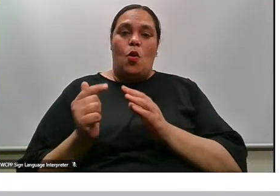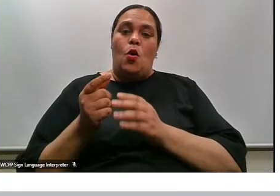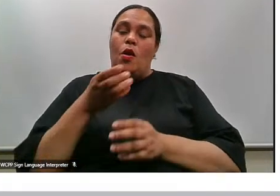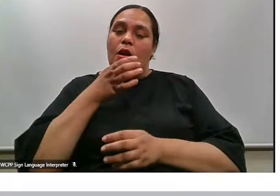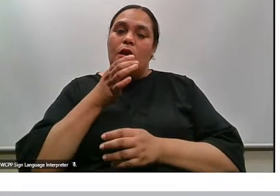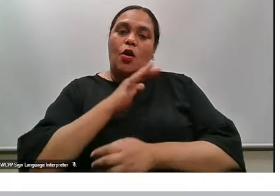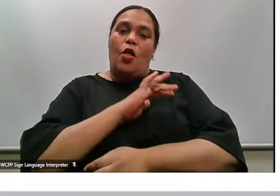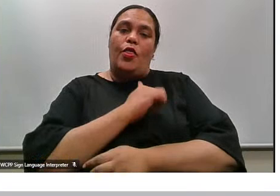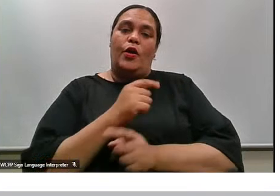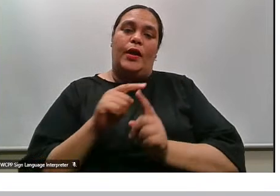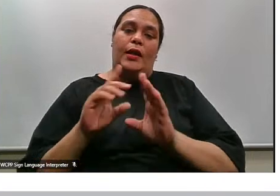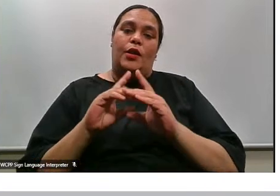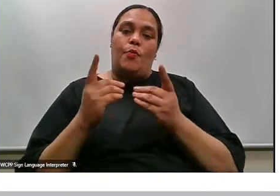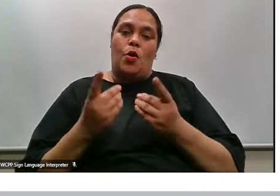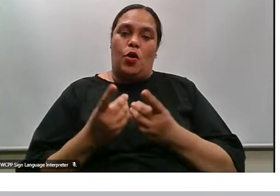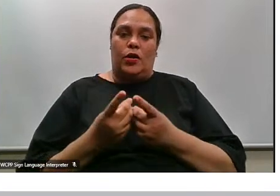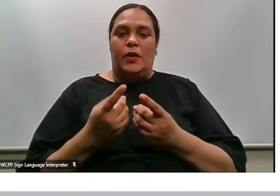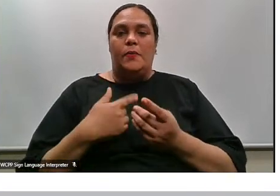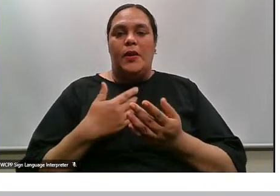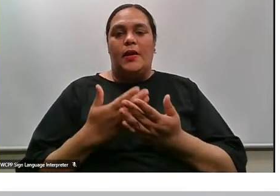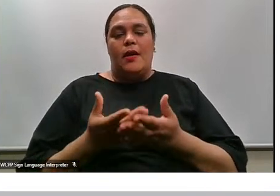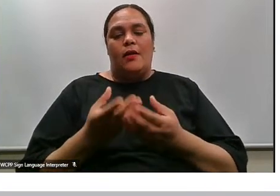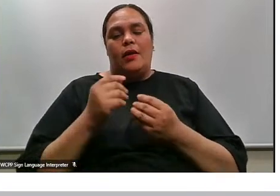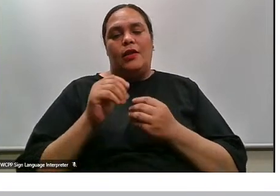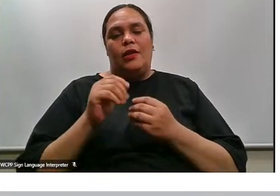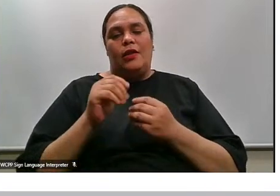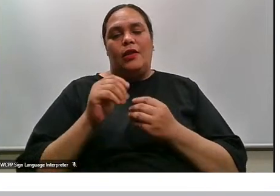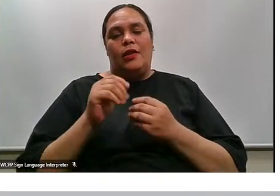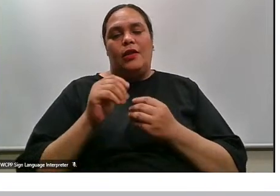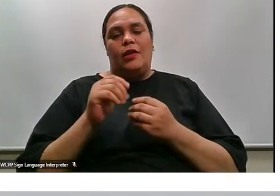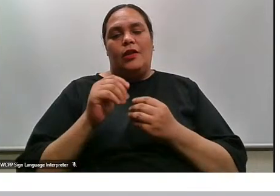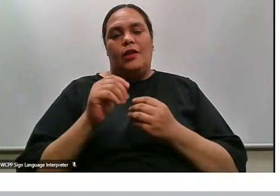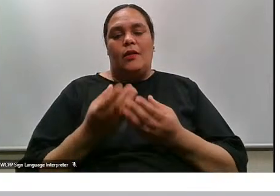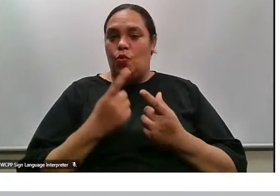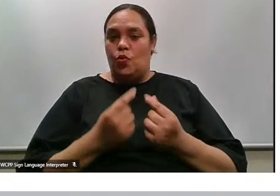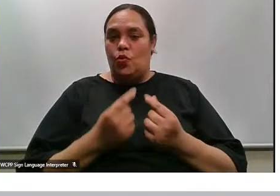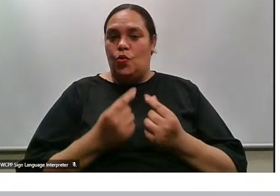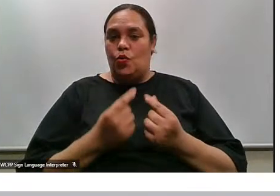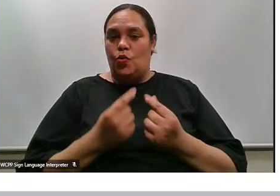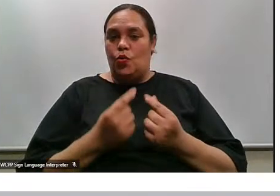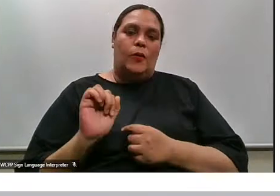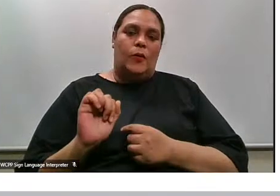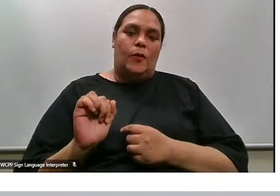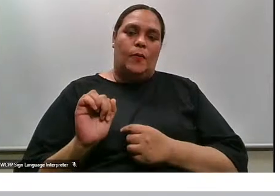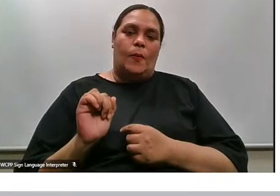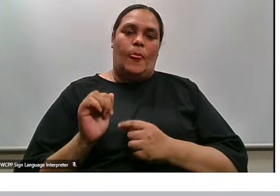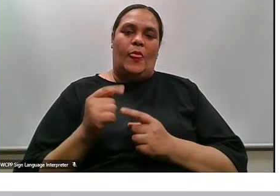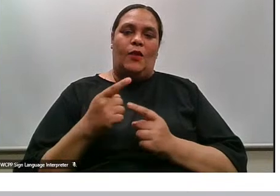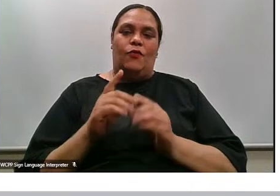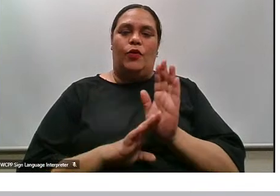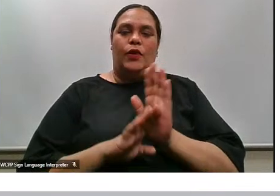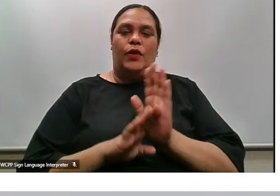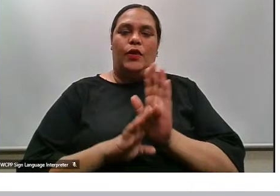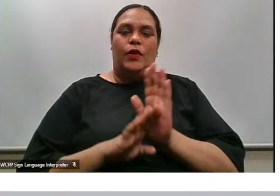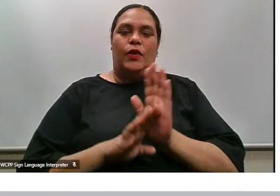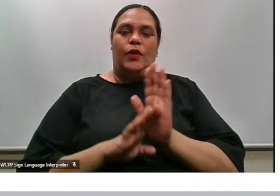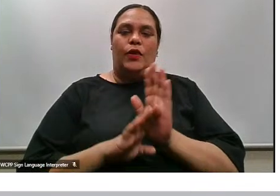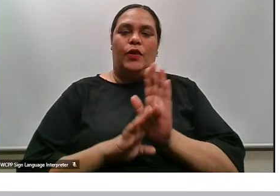authority and the department the extent, if they have done, of the increased